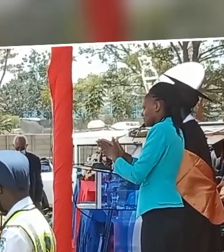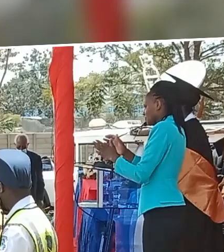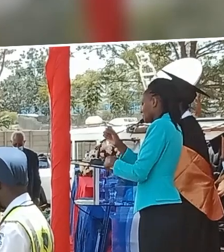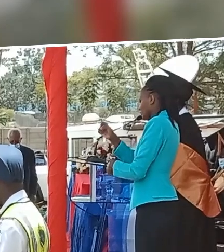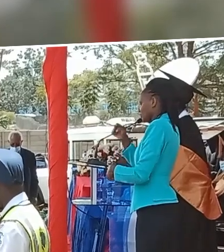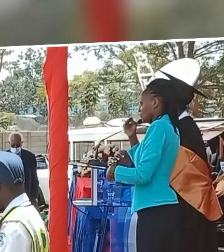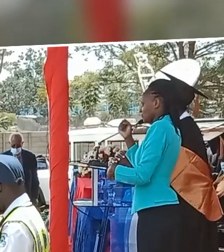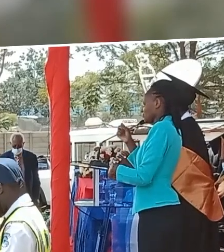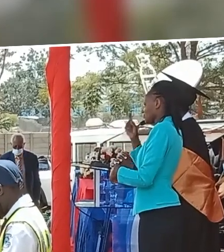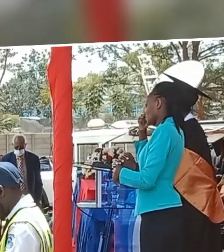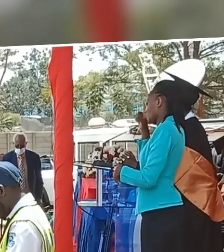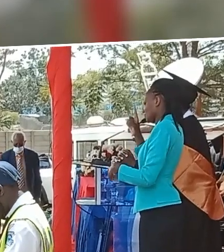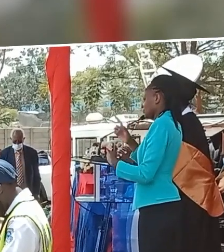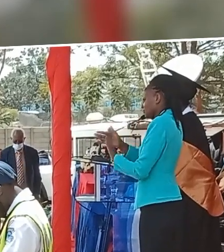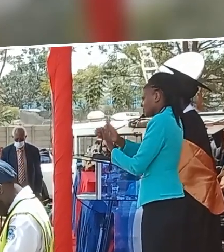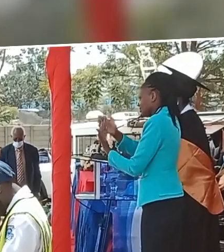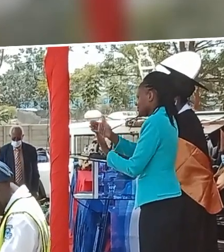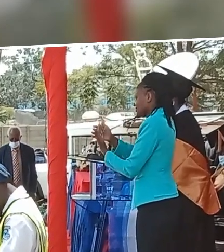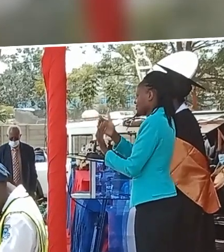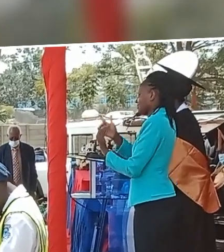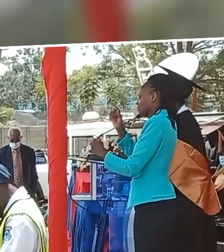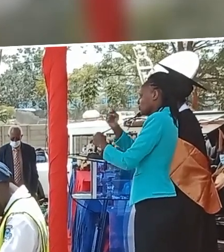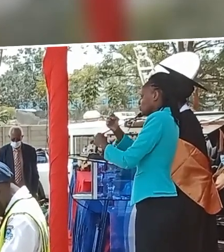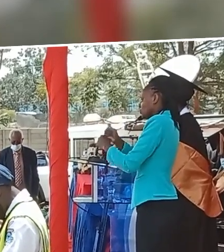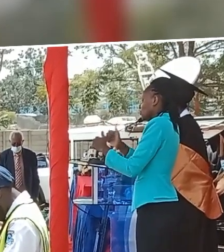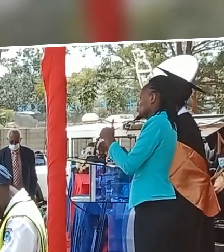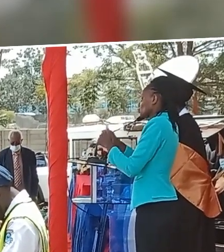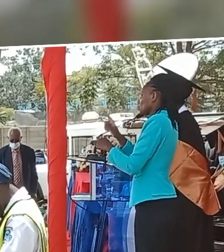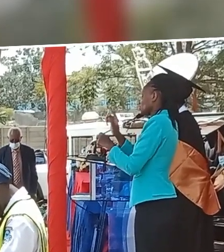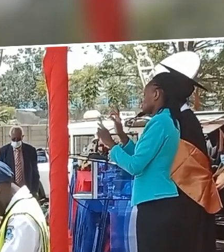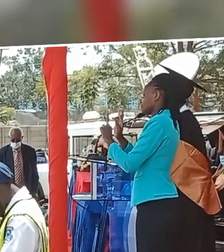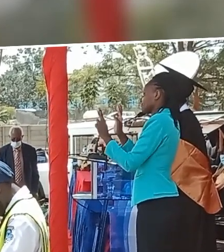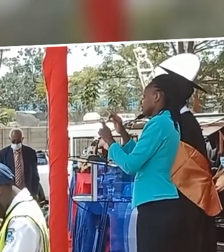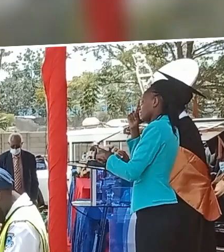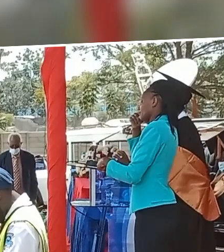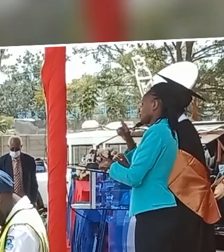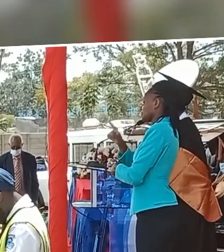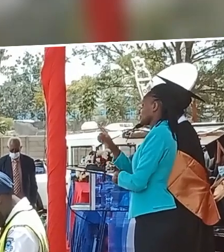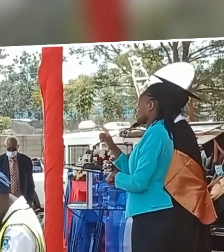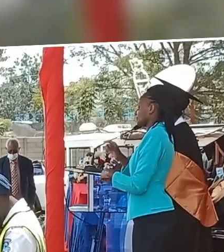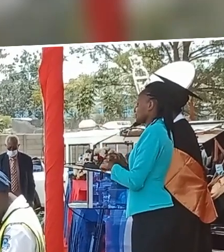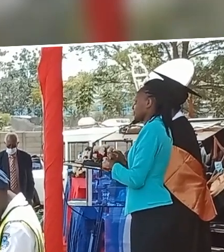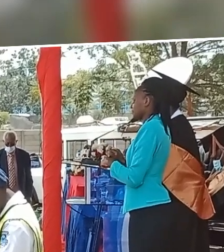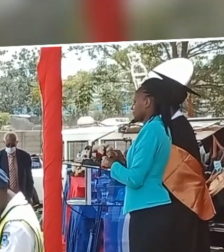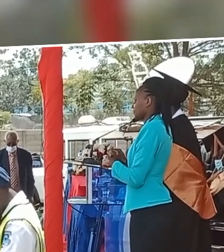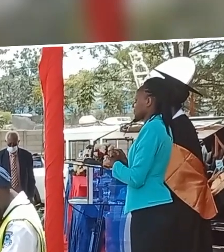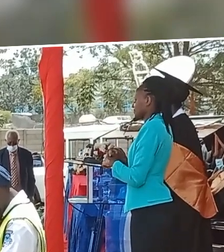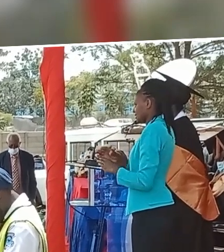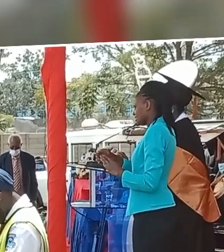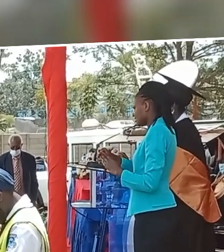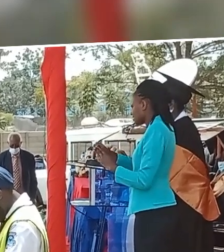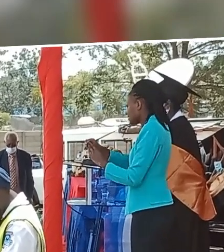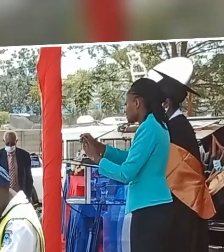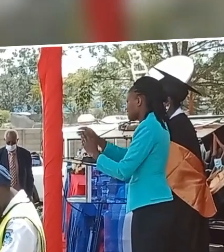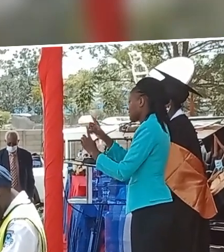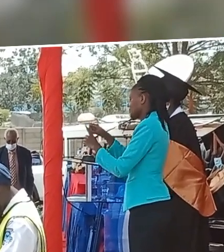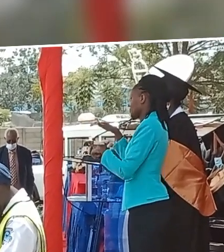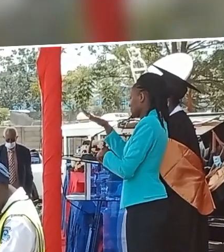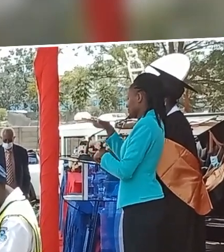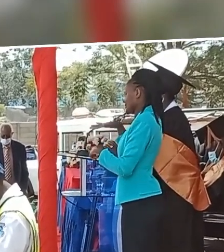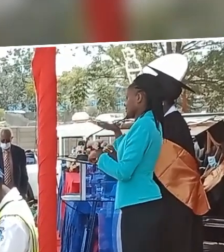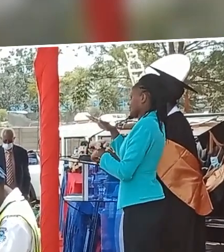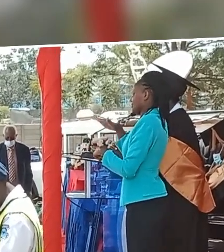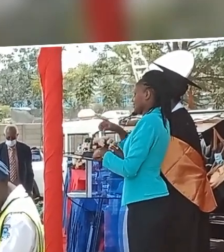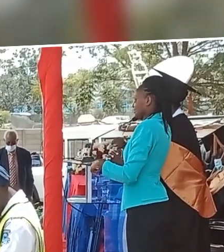favor. Thank you for the jobs you're preparing for them. Thank you for the place that you're leading them to. Thank you because